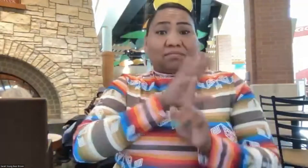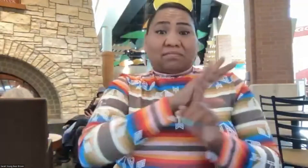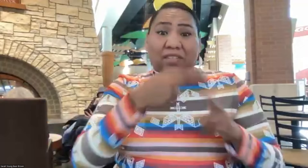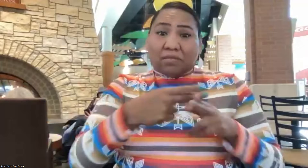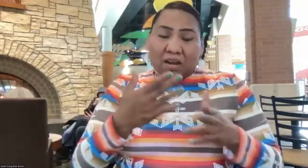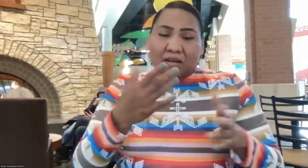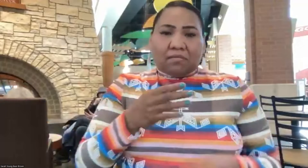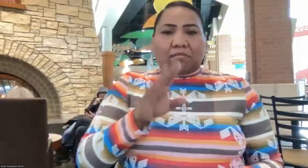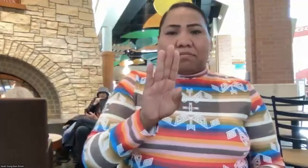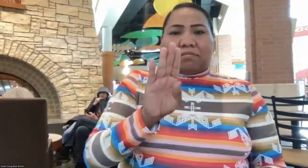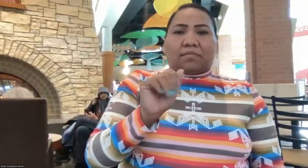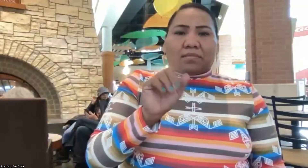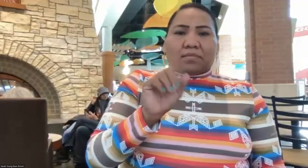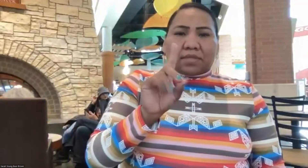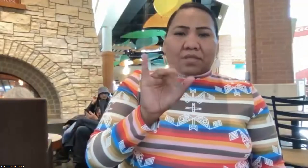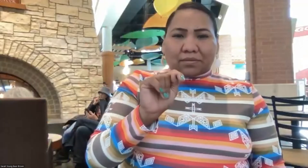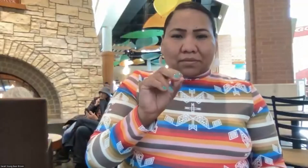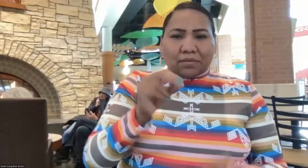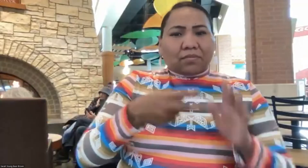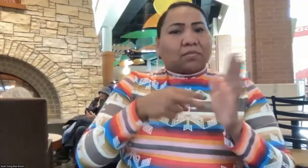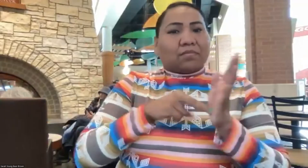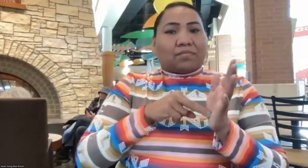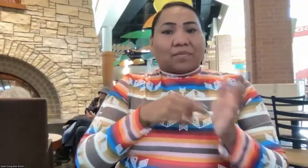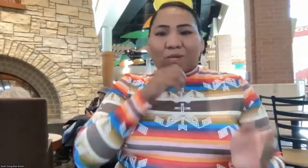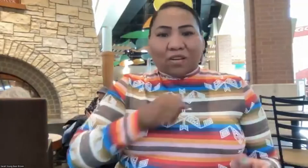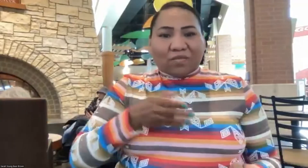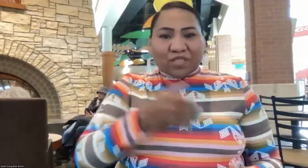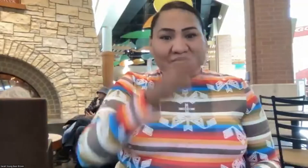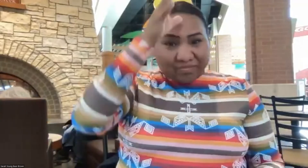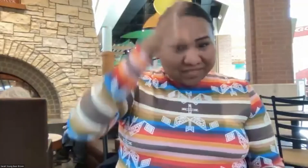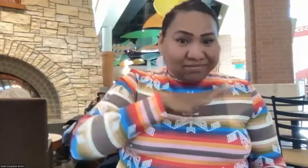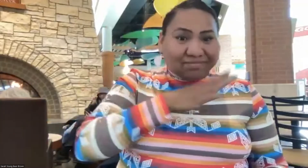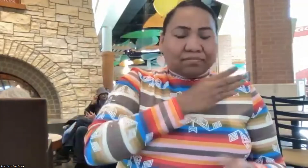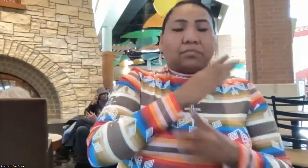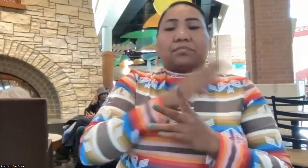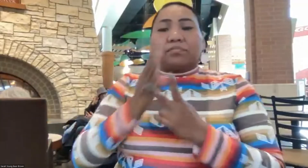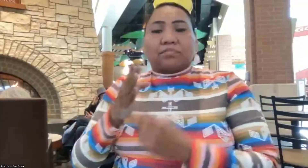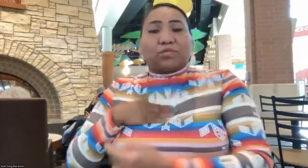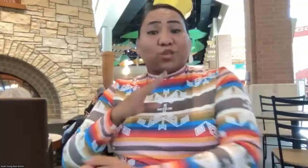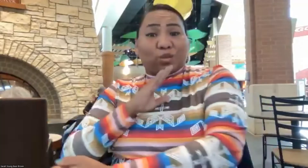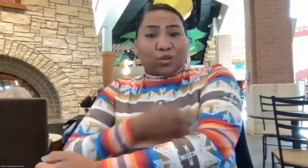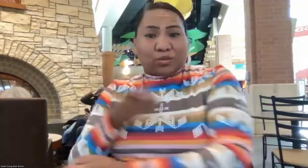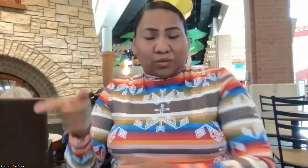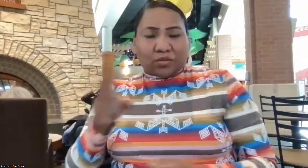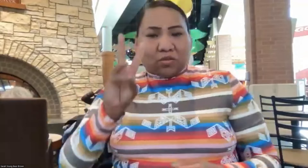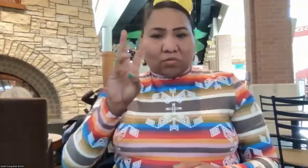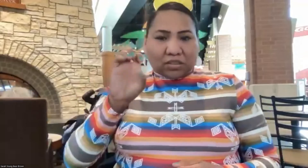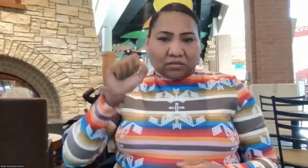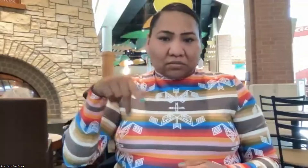Both of my children have names. One is Banditon, which means old fisherman. And my